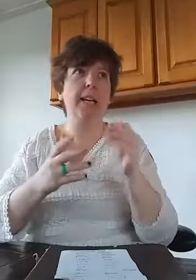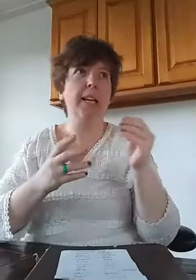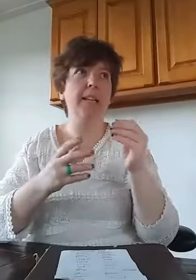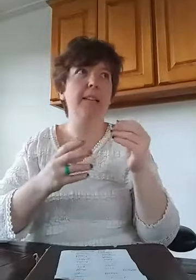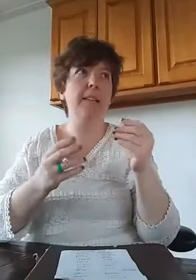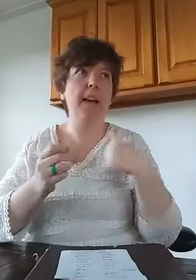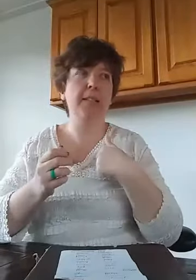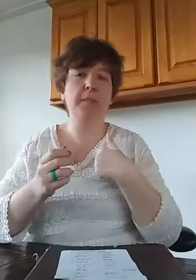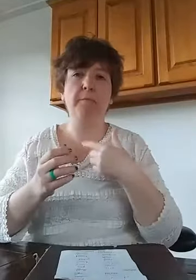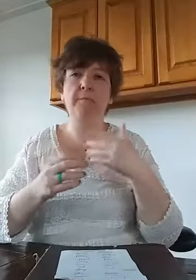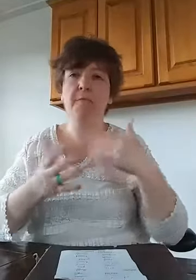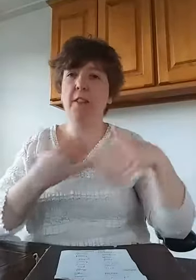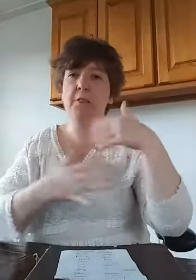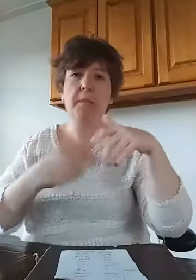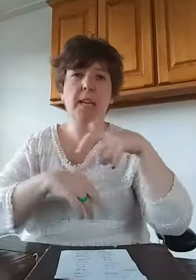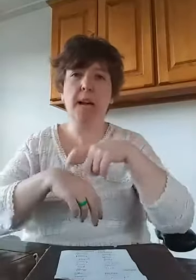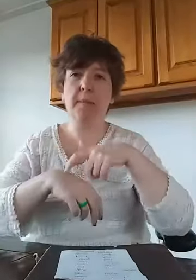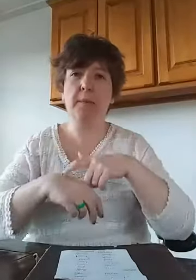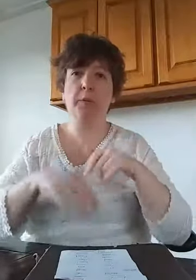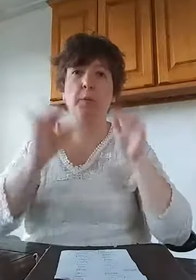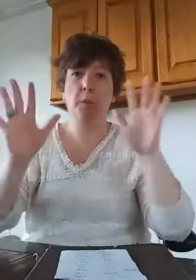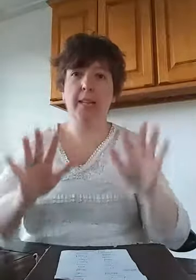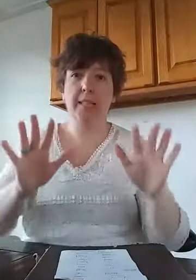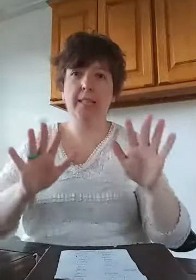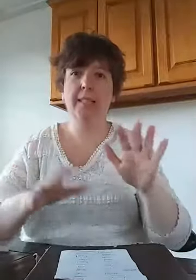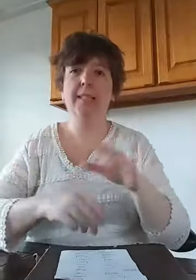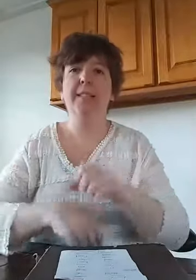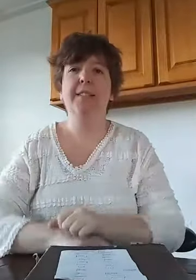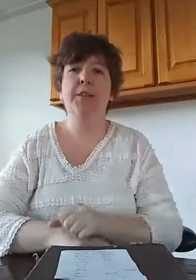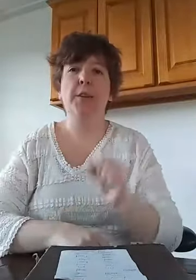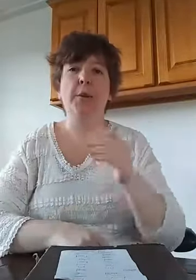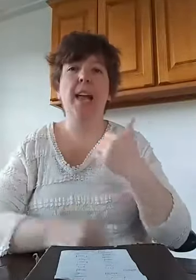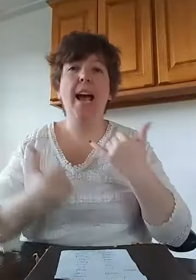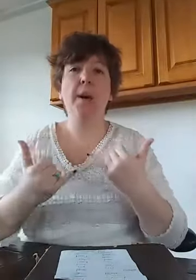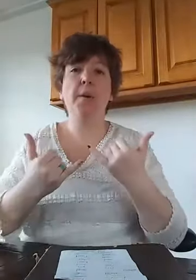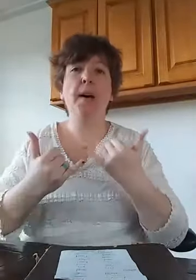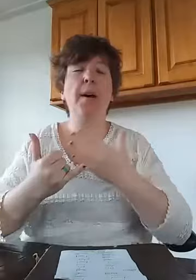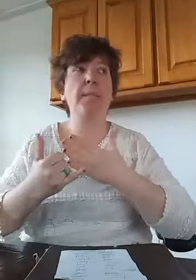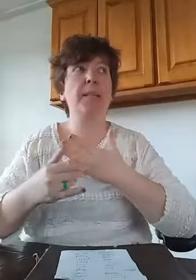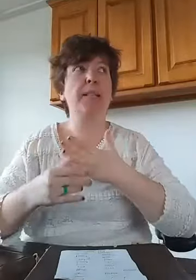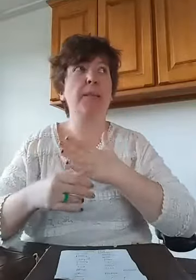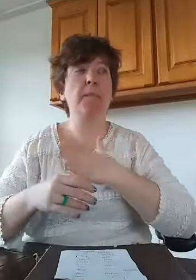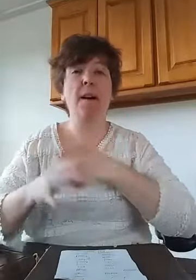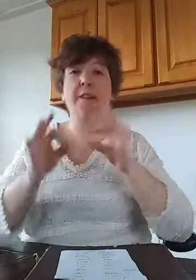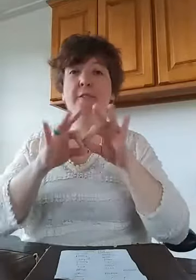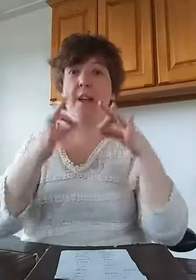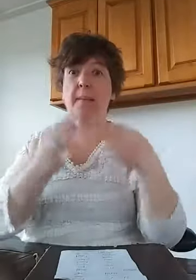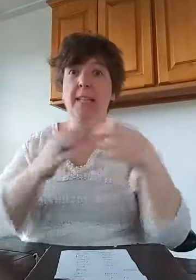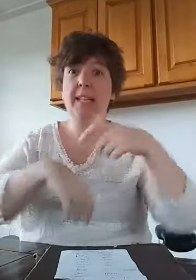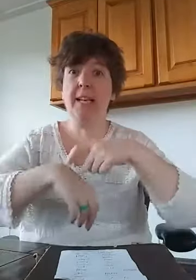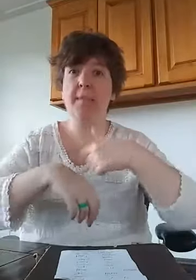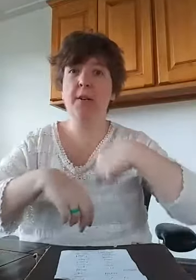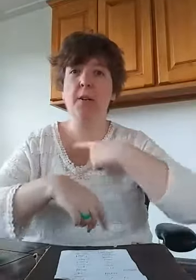and had some fellowship time, and it was great. So now it's my family time. We're